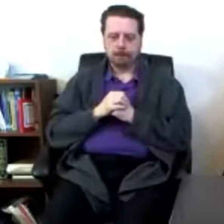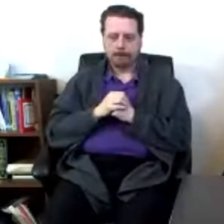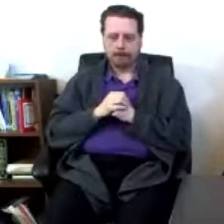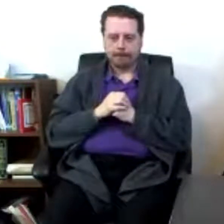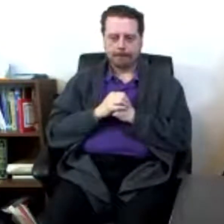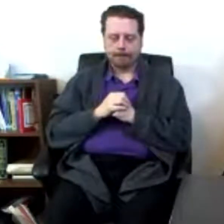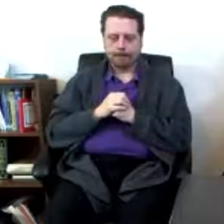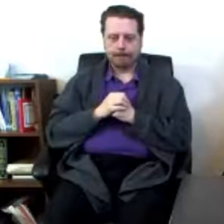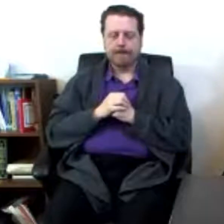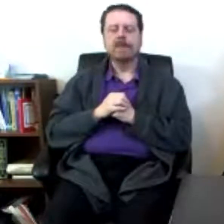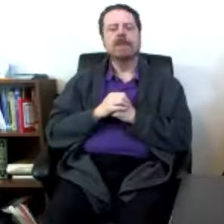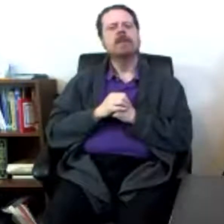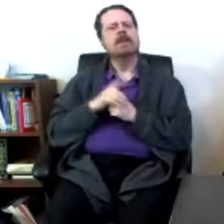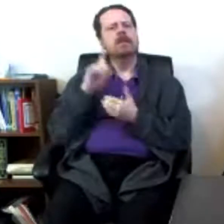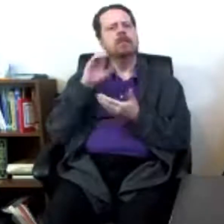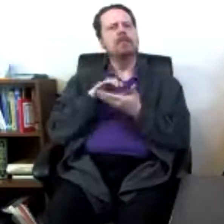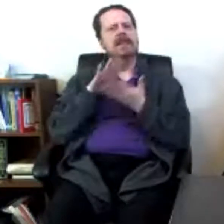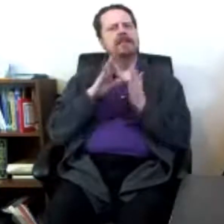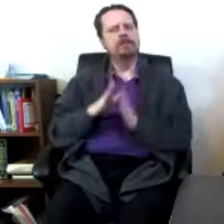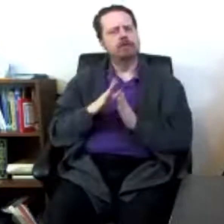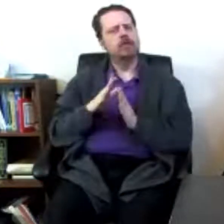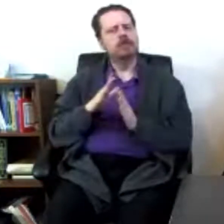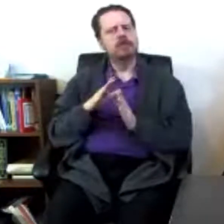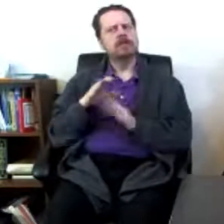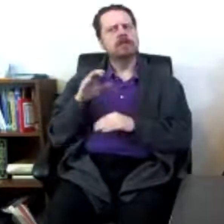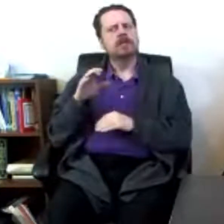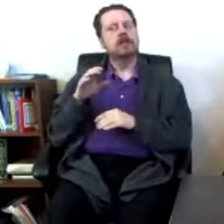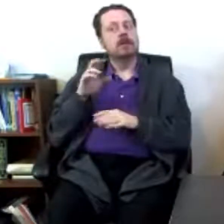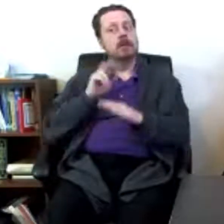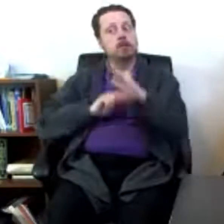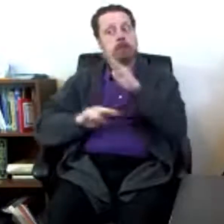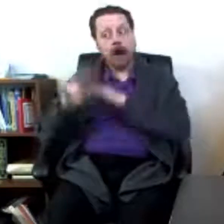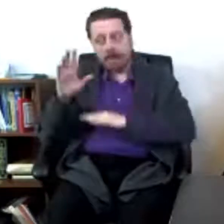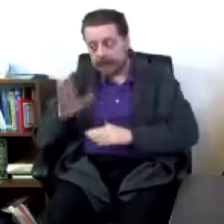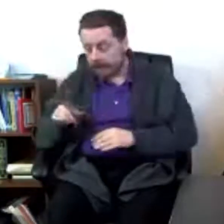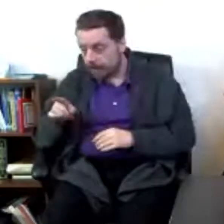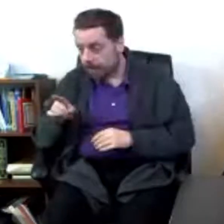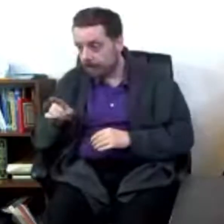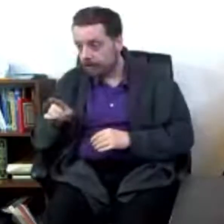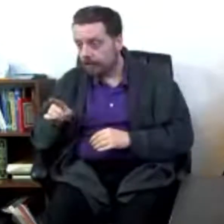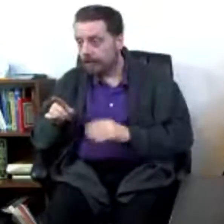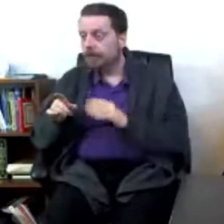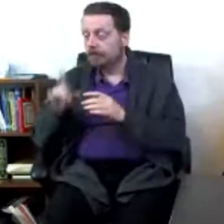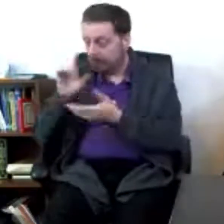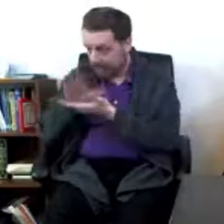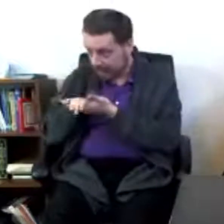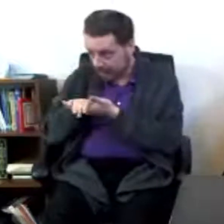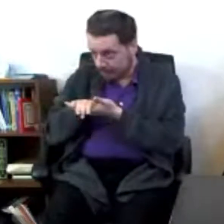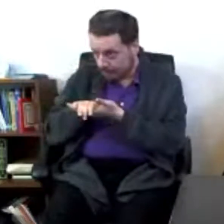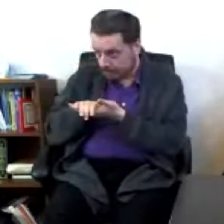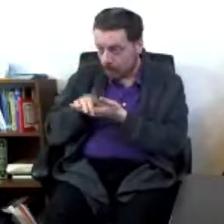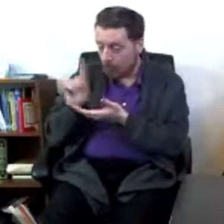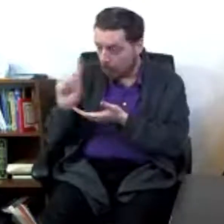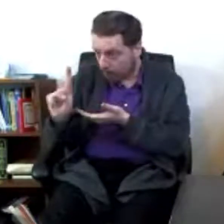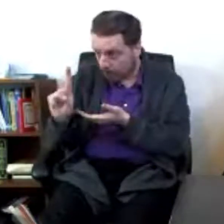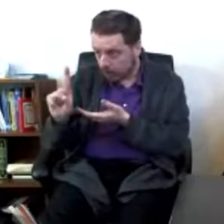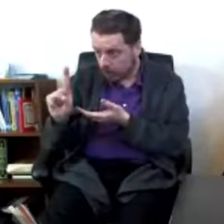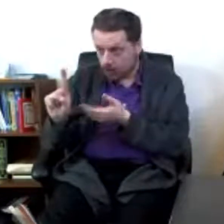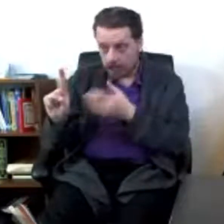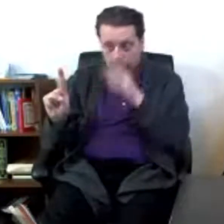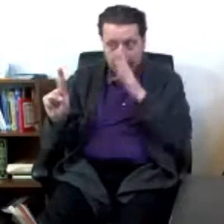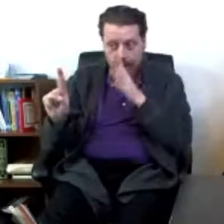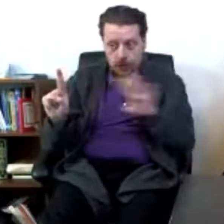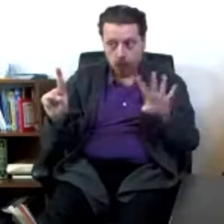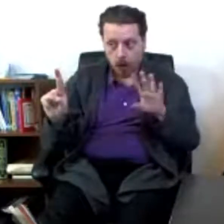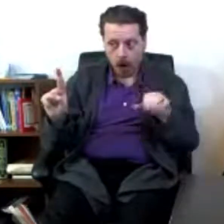And as believers, you cannot believe in a prophet and exclude another. If you